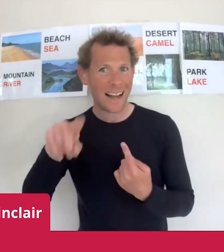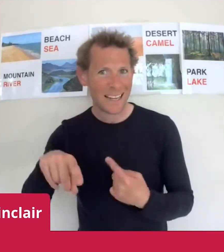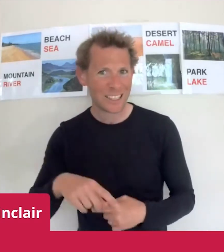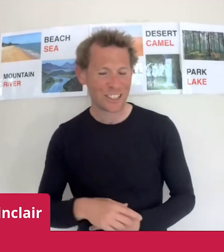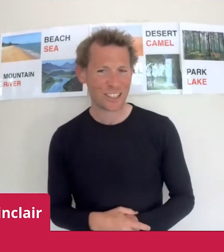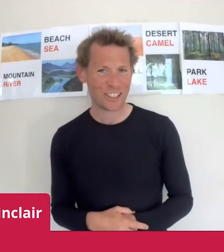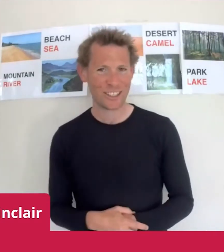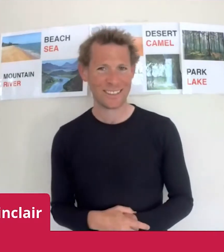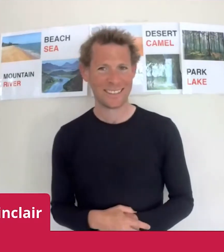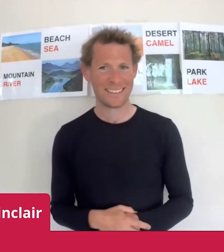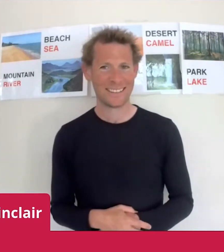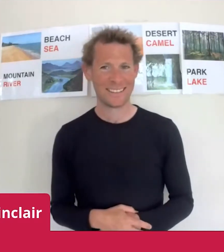And the answer is